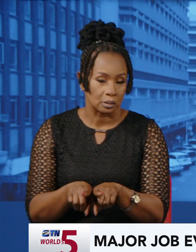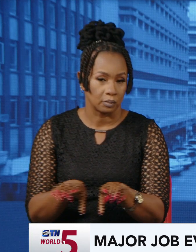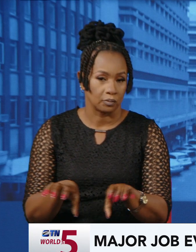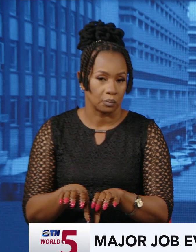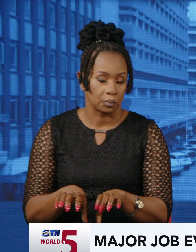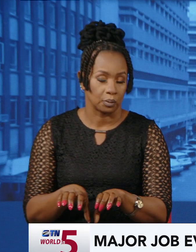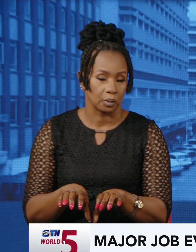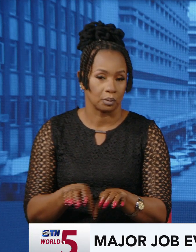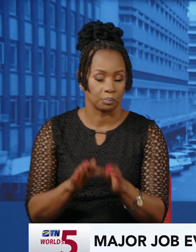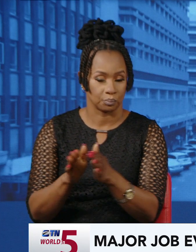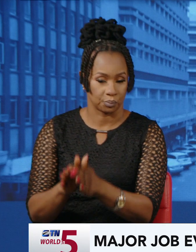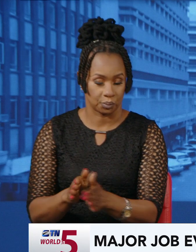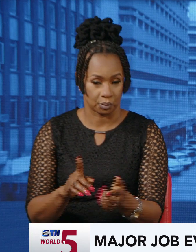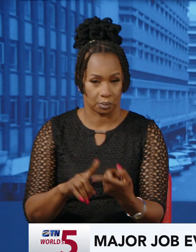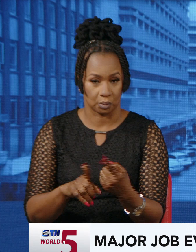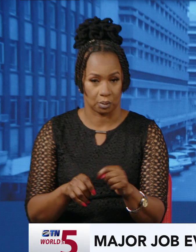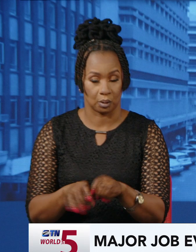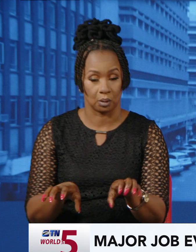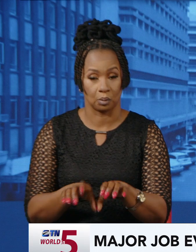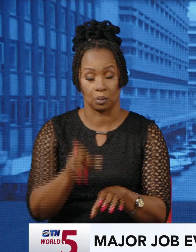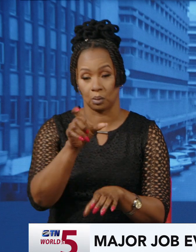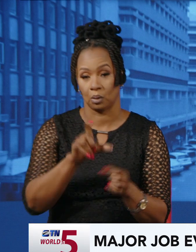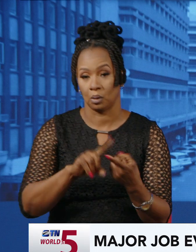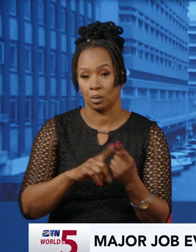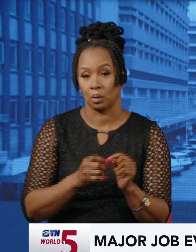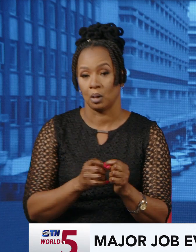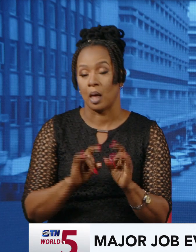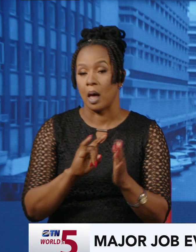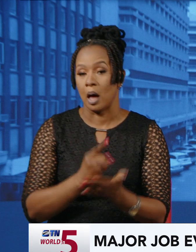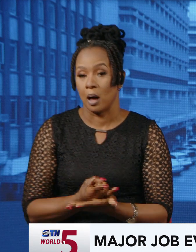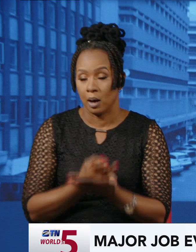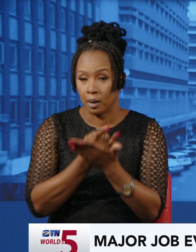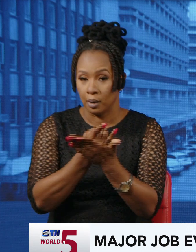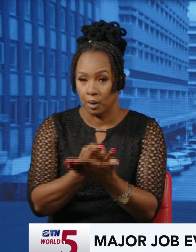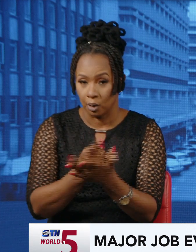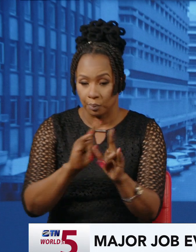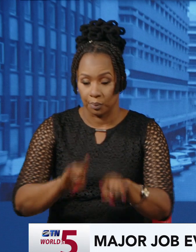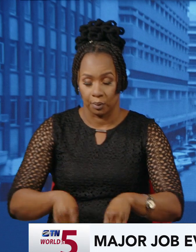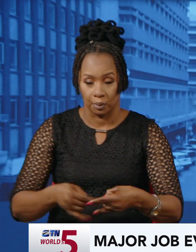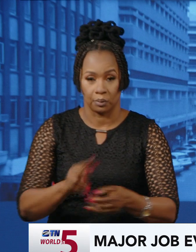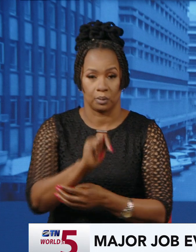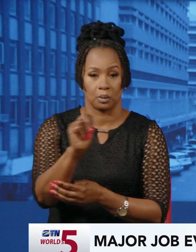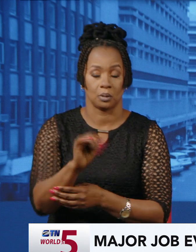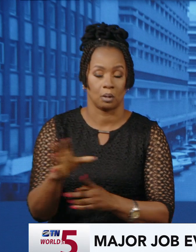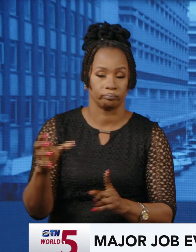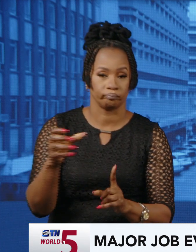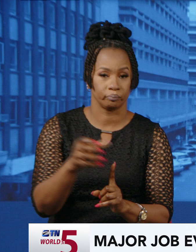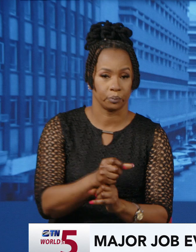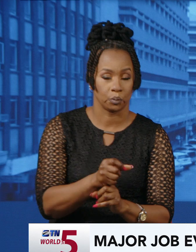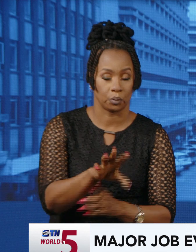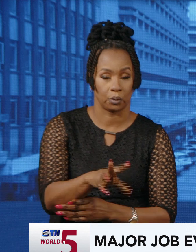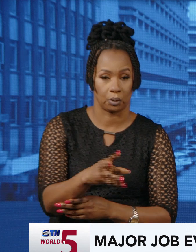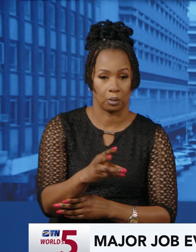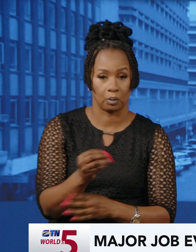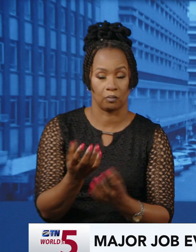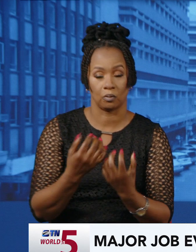The process is also expected to influence employee motivation and help in building a healthy nation and the achievement of important goals,